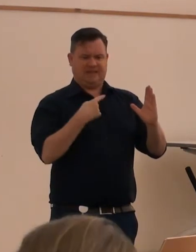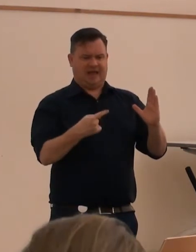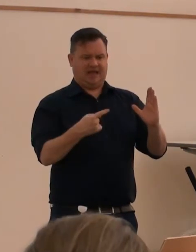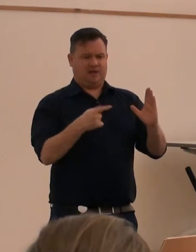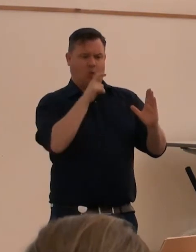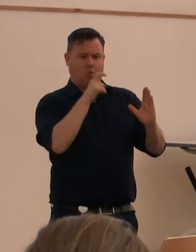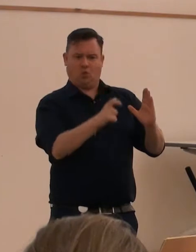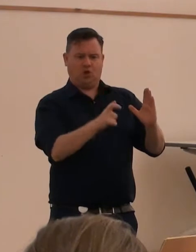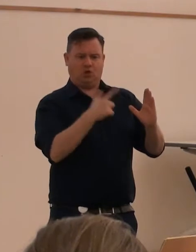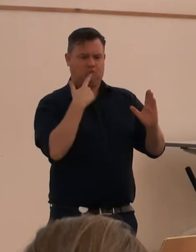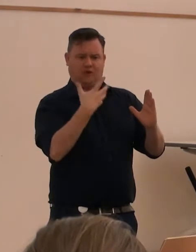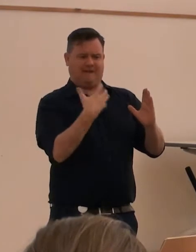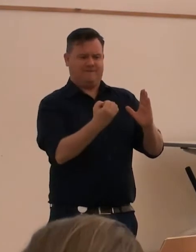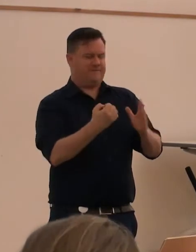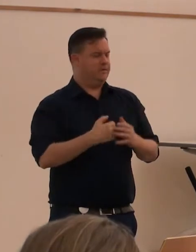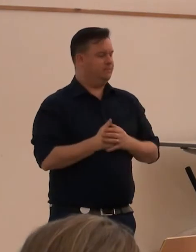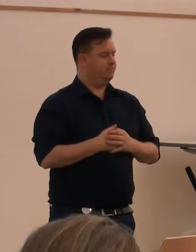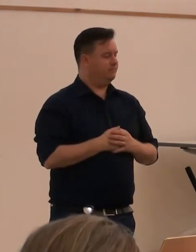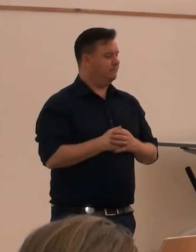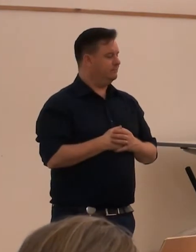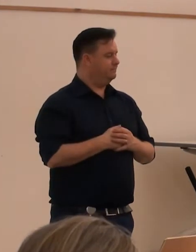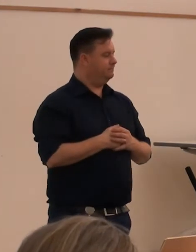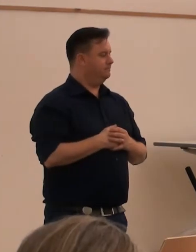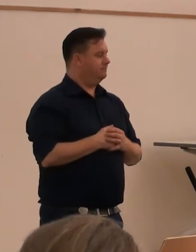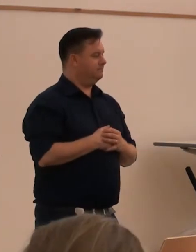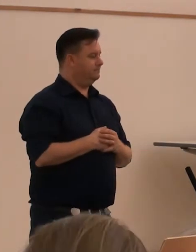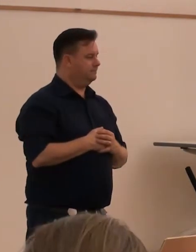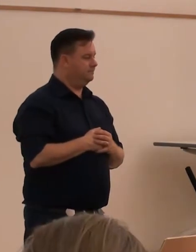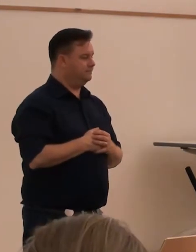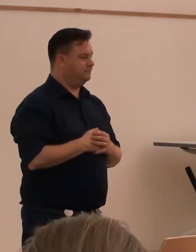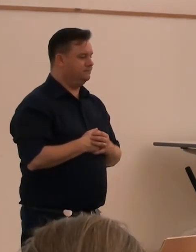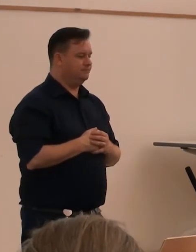I made a meal of telling you that. I don't know whether that makes sense.